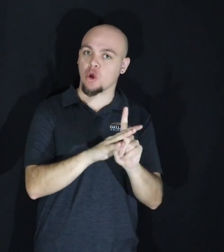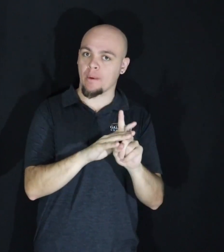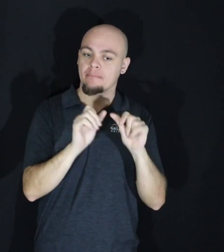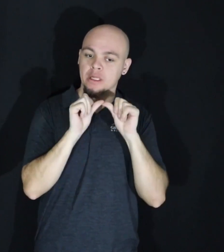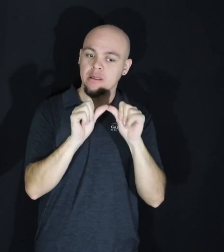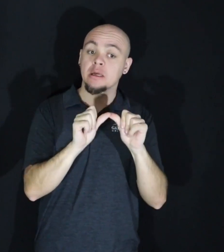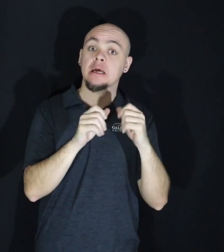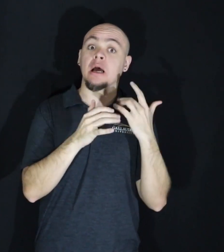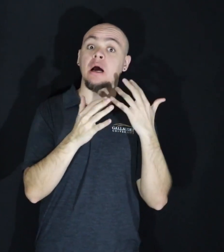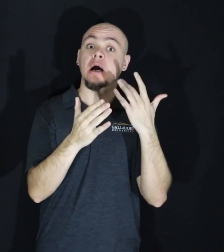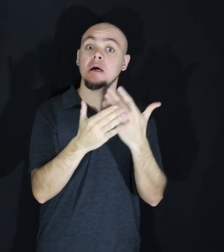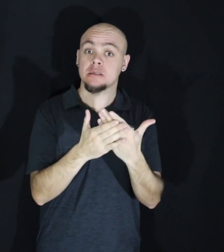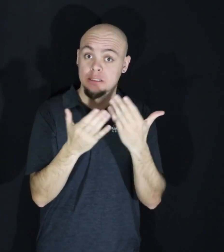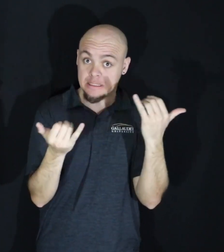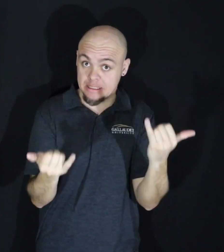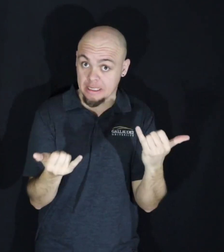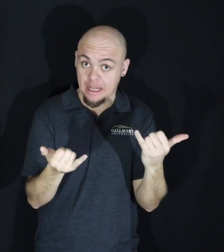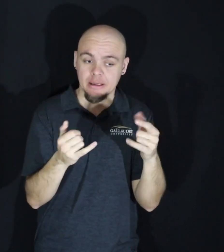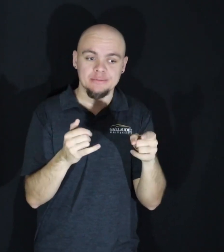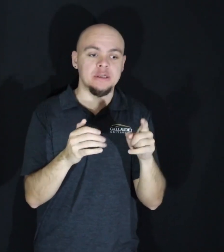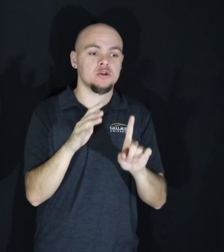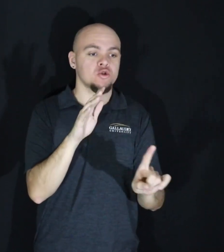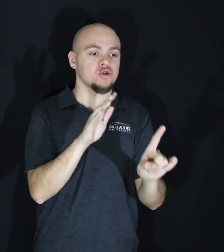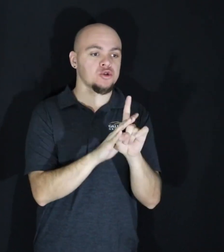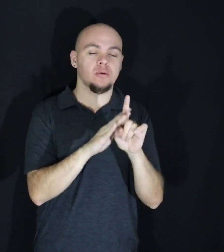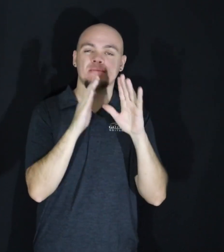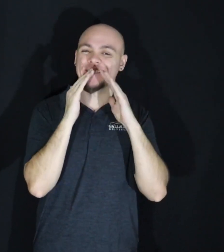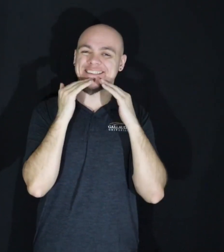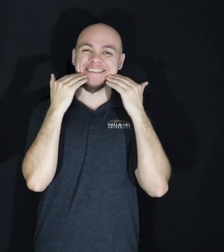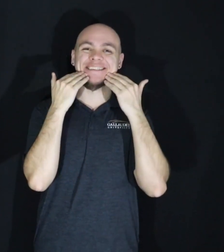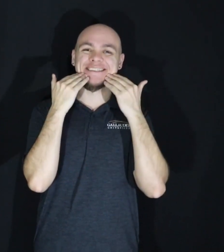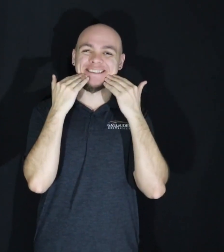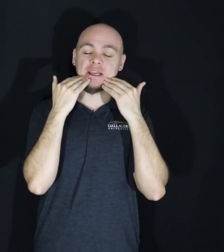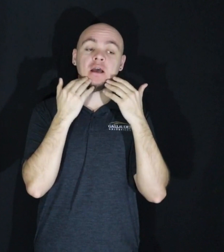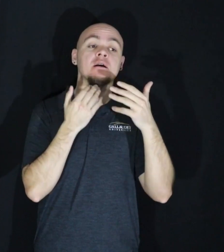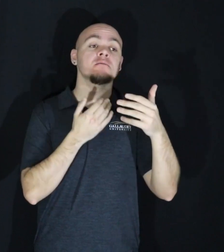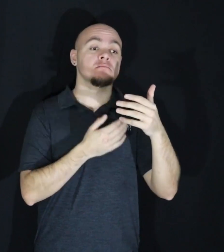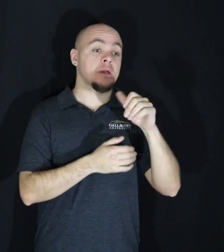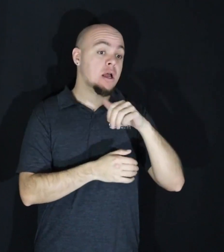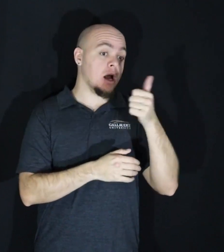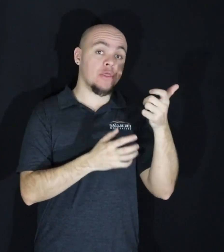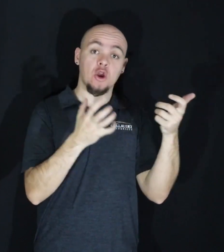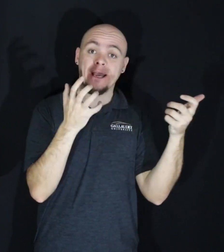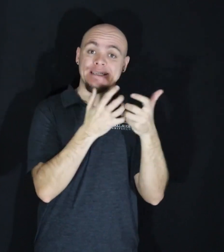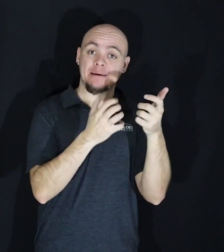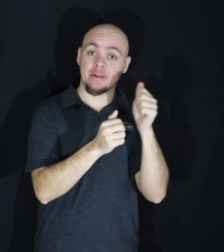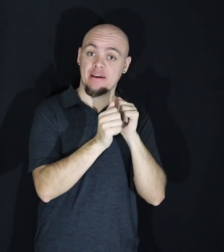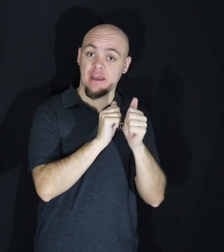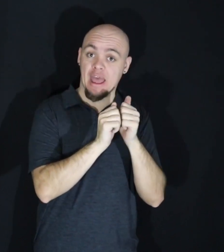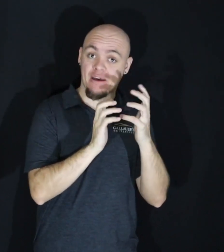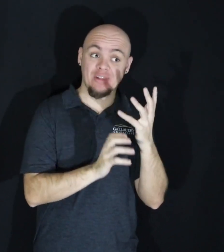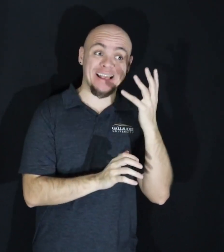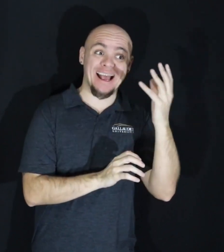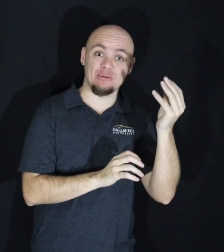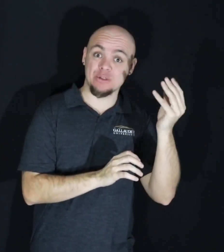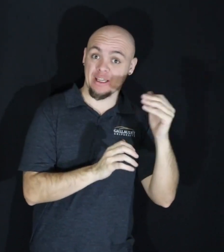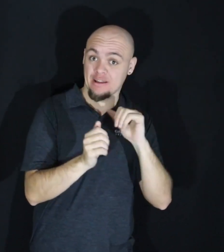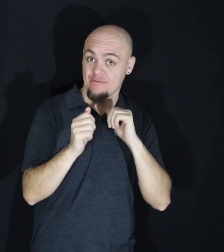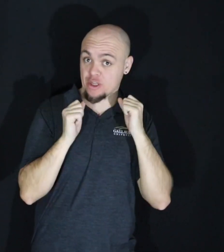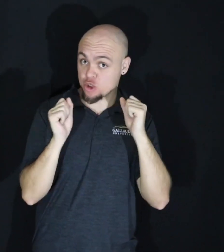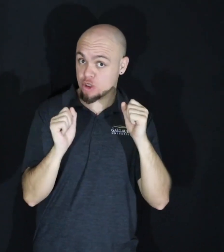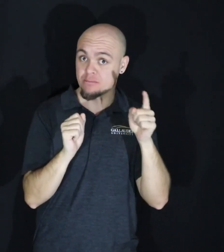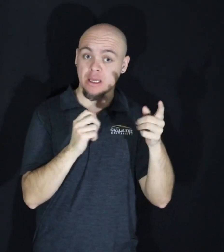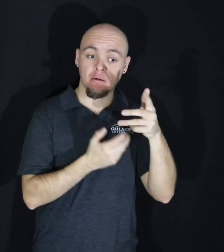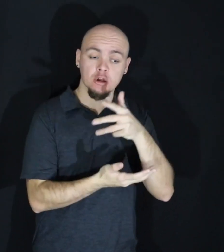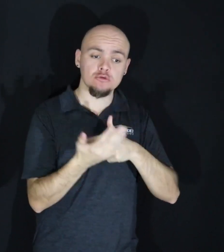today, he has a huge smile on his face when he shows up to the gym. He hangs out with other adaptive athletes outside of the gym,